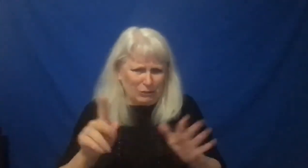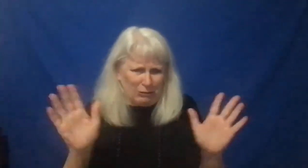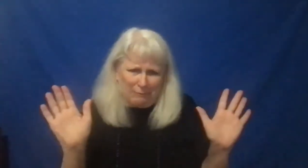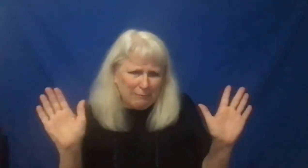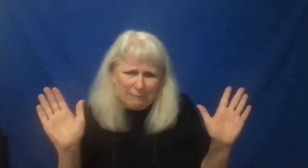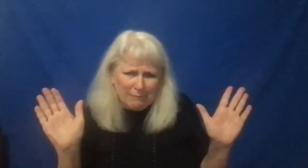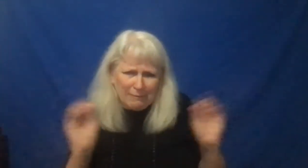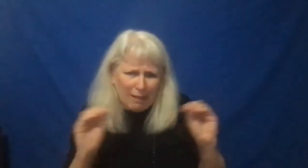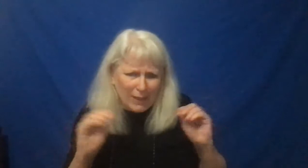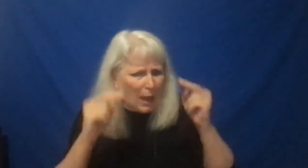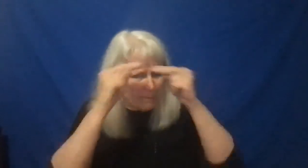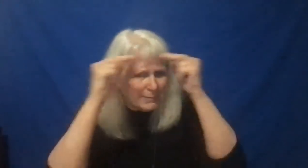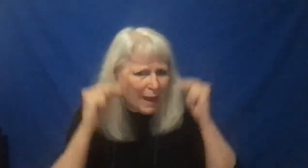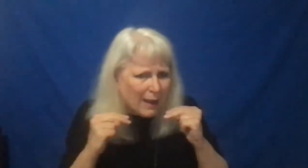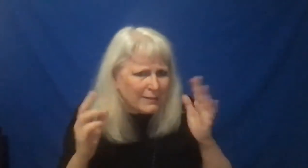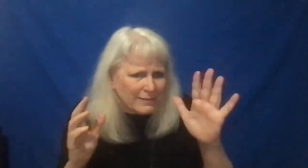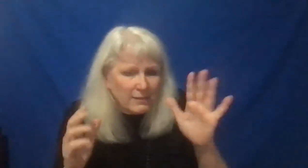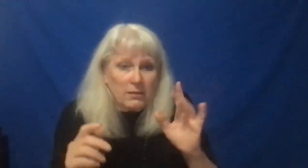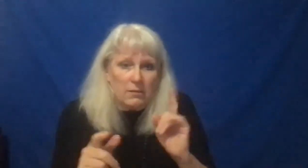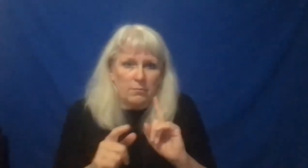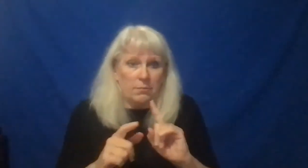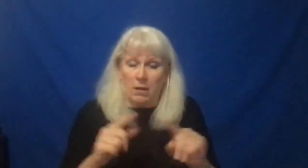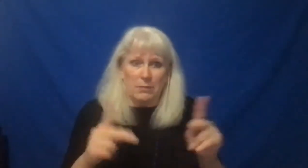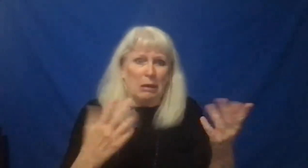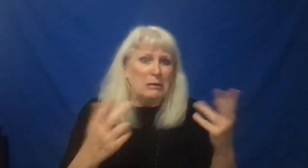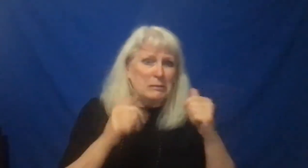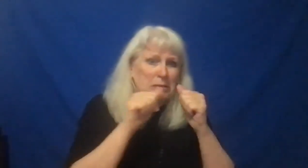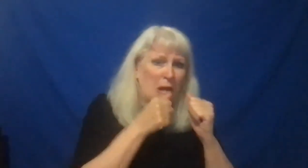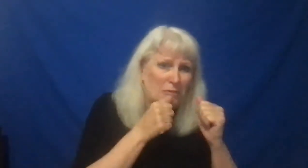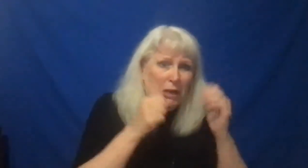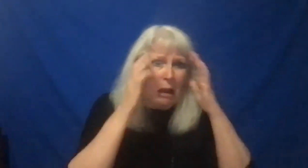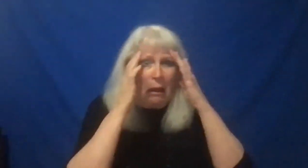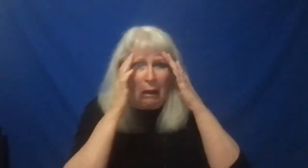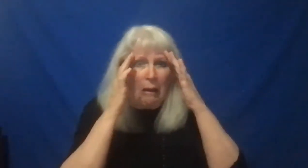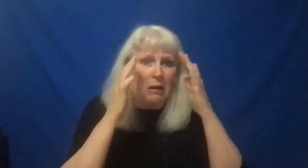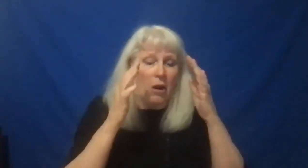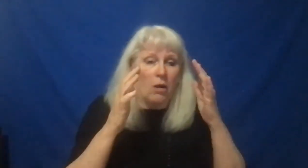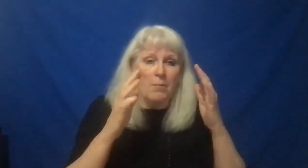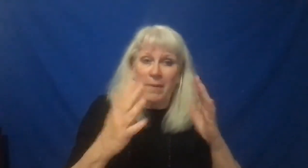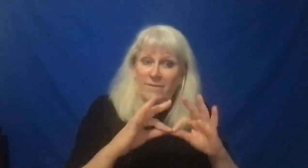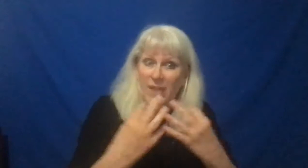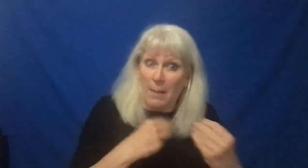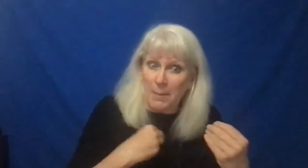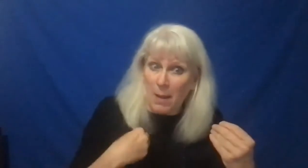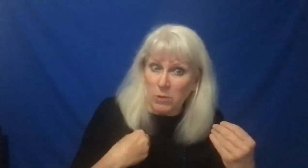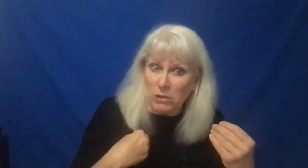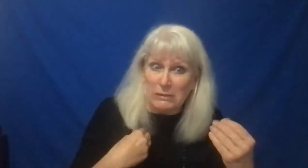counselor, but people who are in distress, have family members, have members of religious